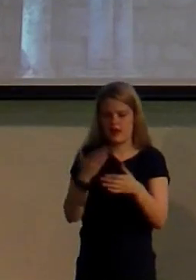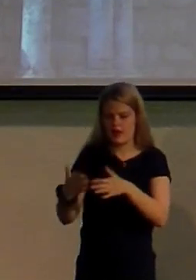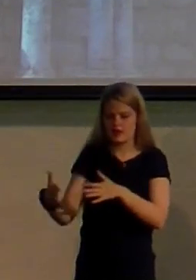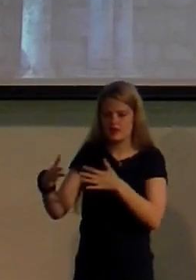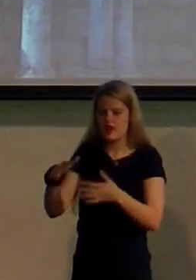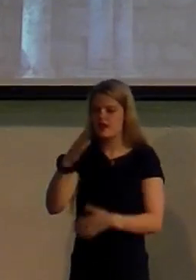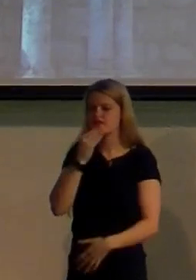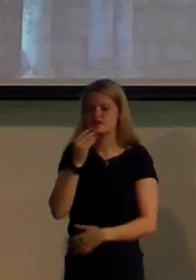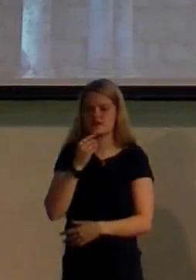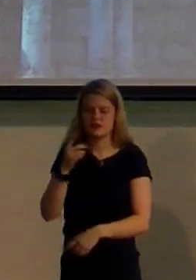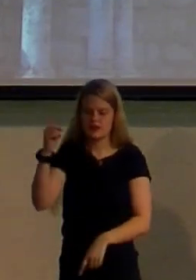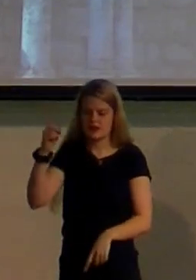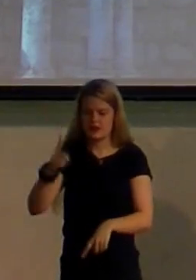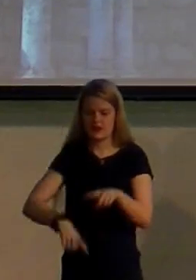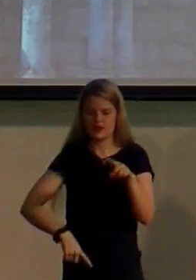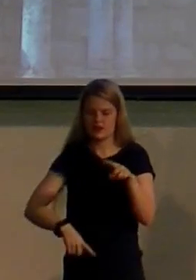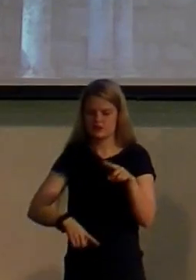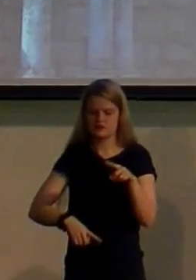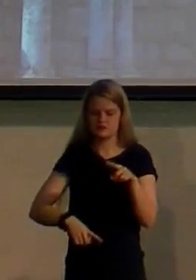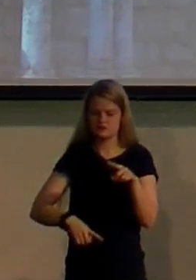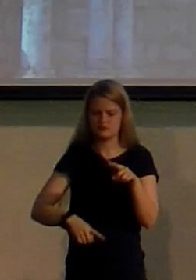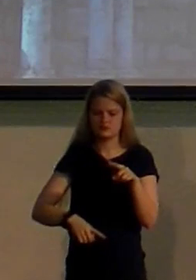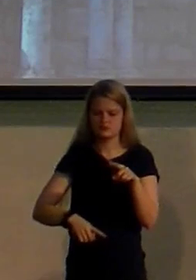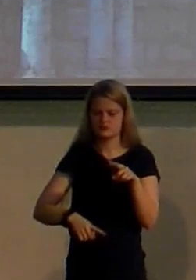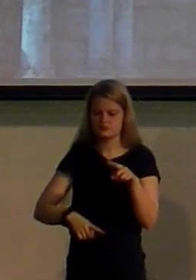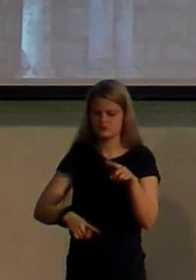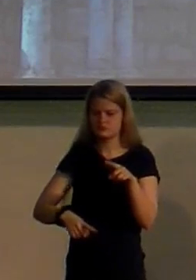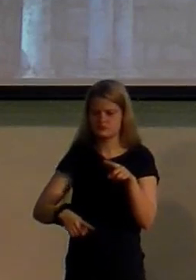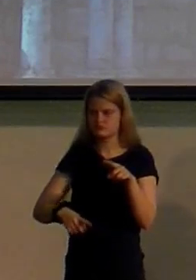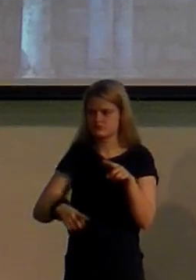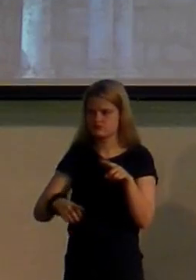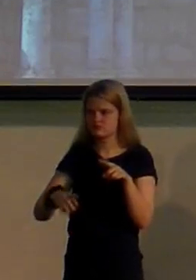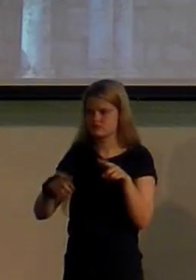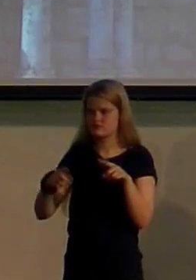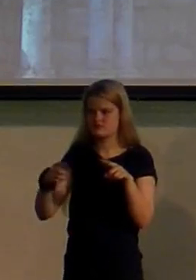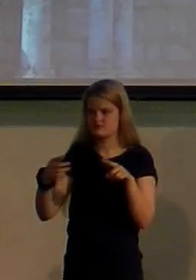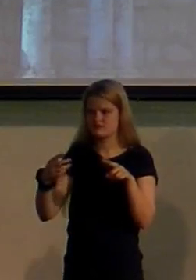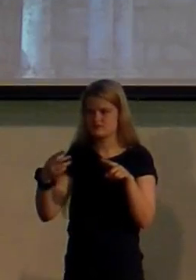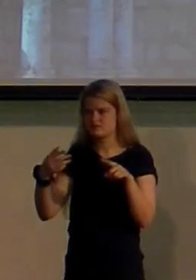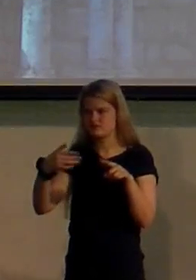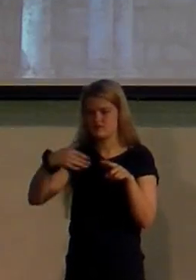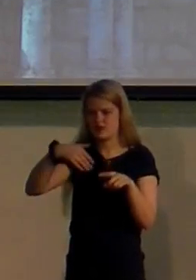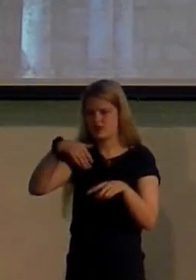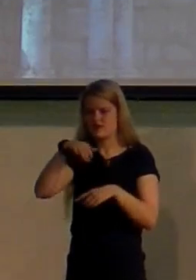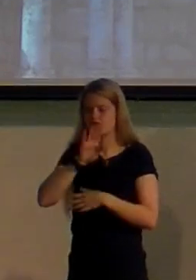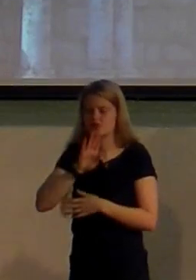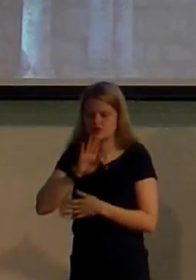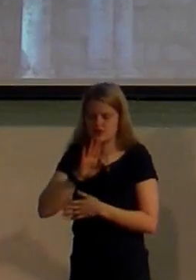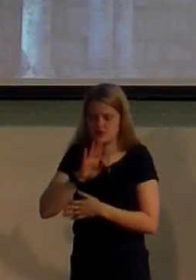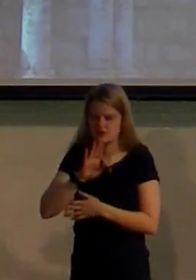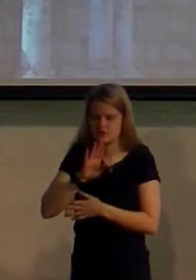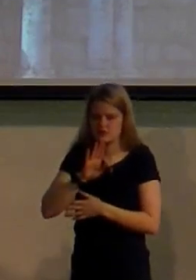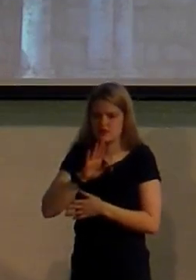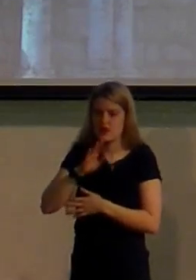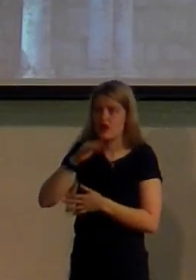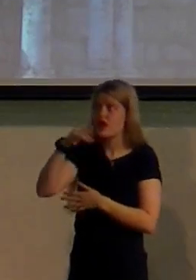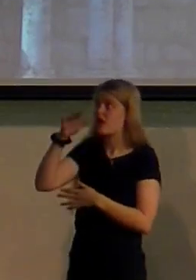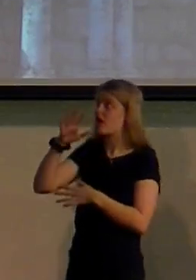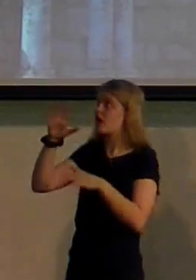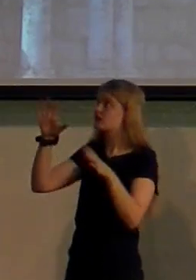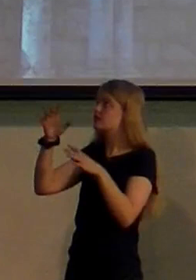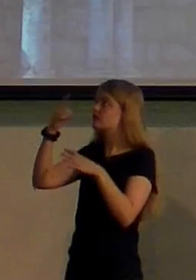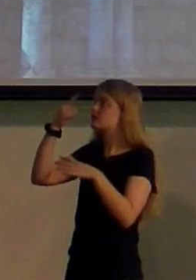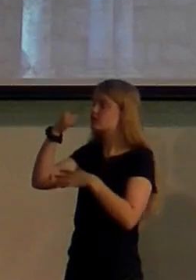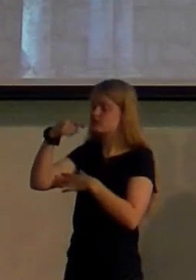couldn't stand it anymore. And what they could not do for themselves, that is, free themselves, God did for them, as Doug read for